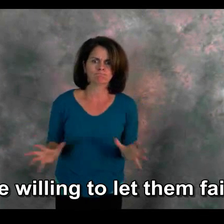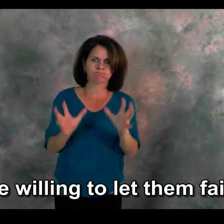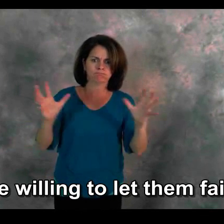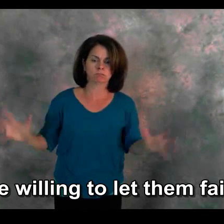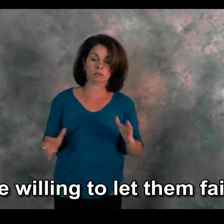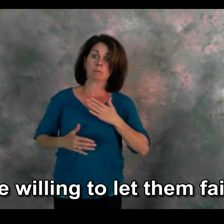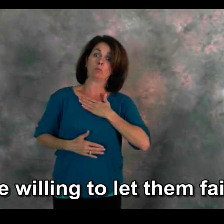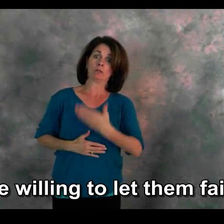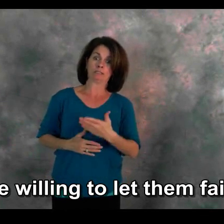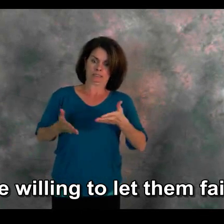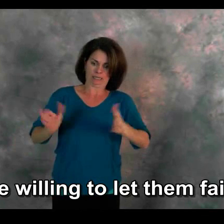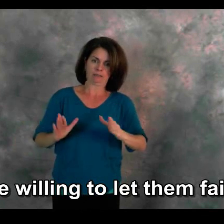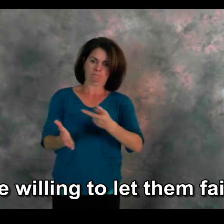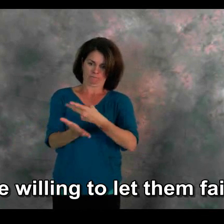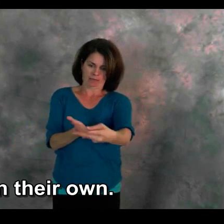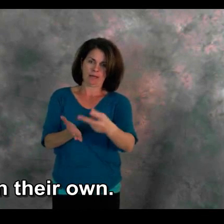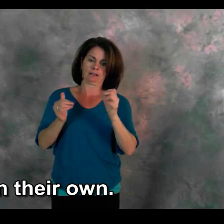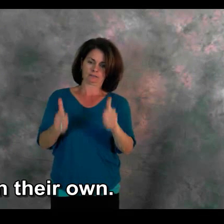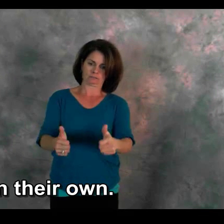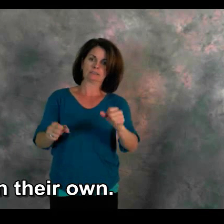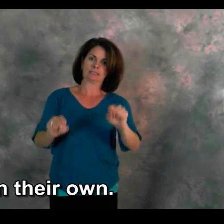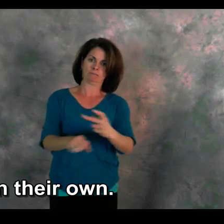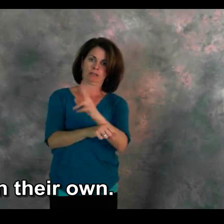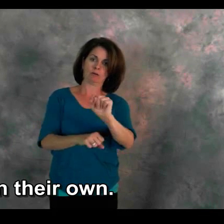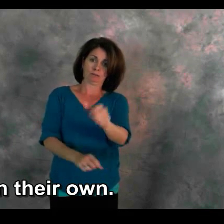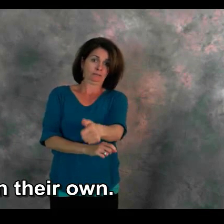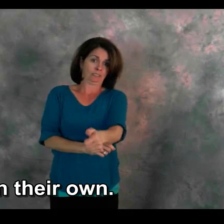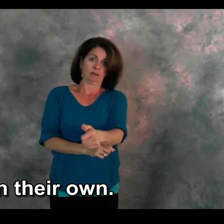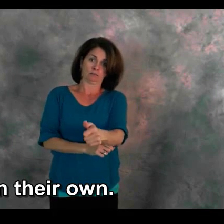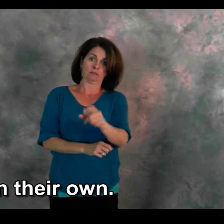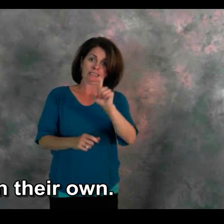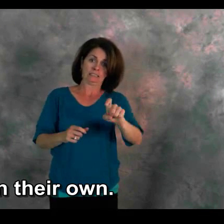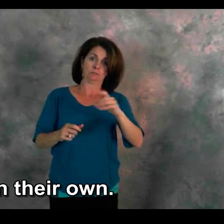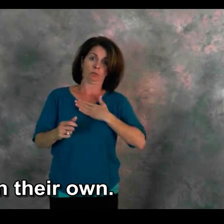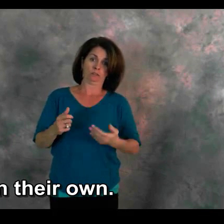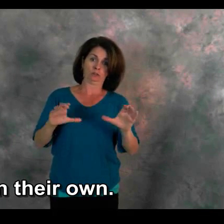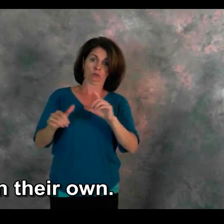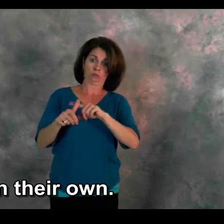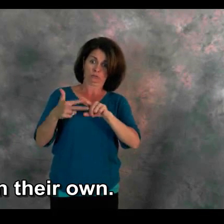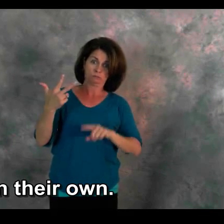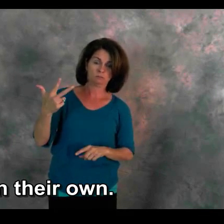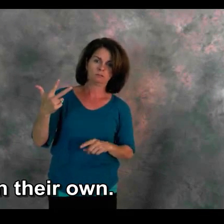be willing to let them fail and figure it out on their own.